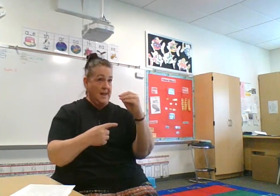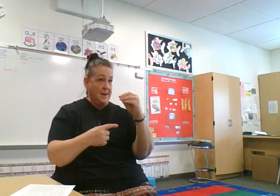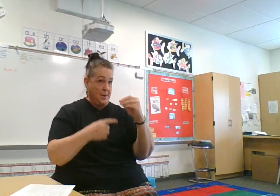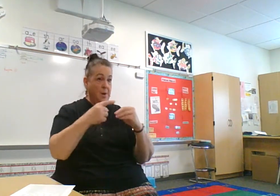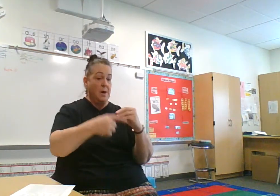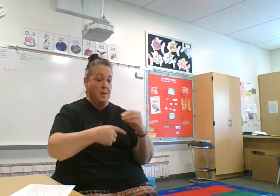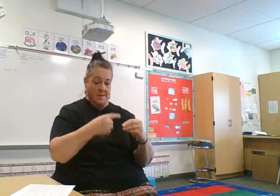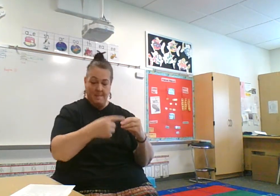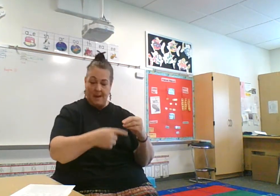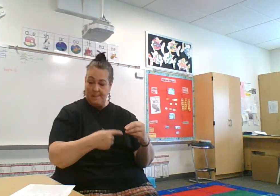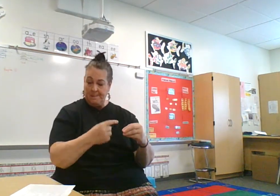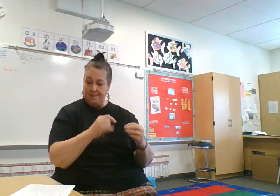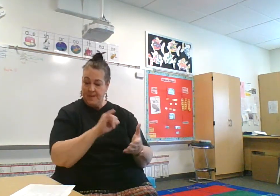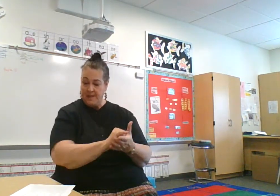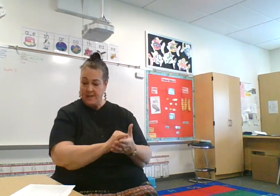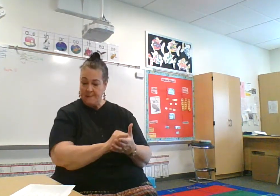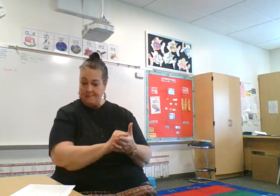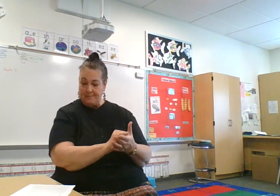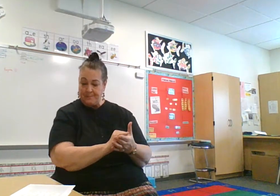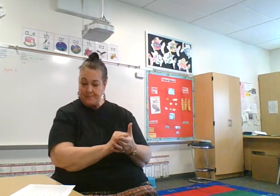O. About this.